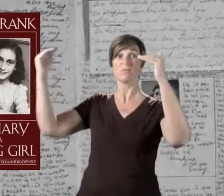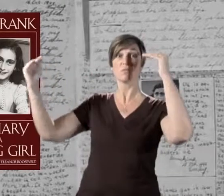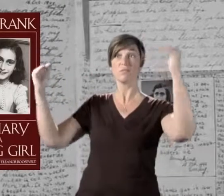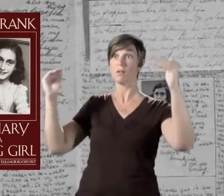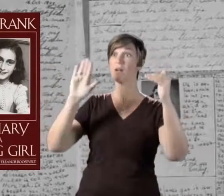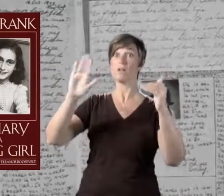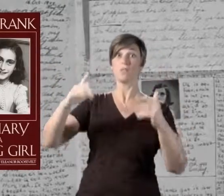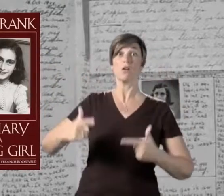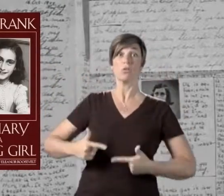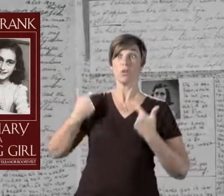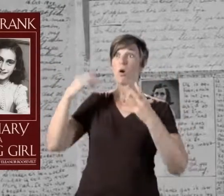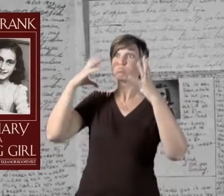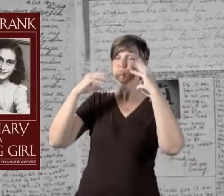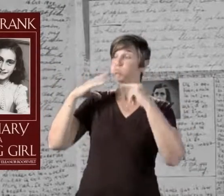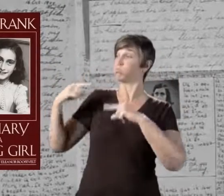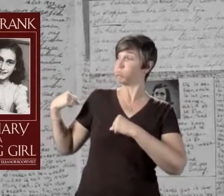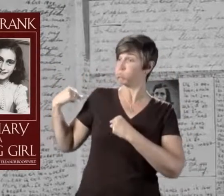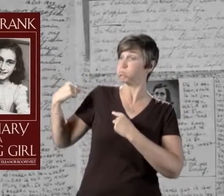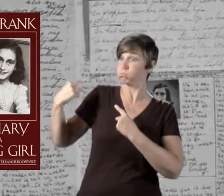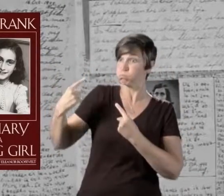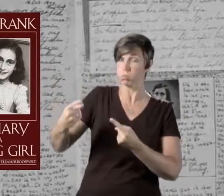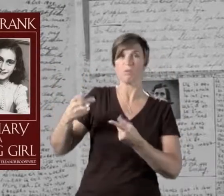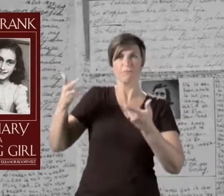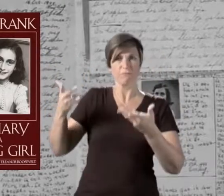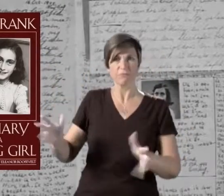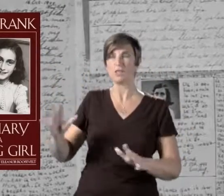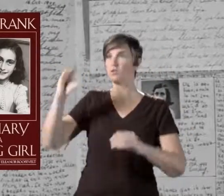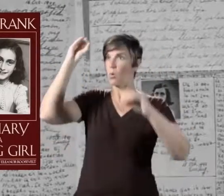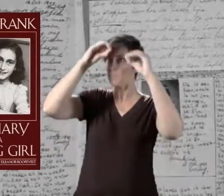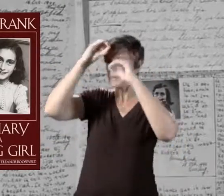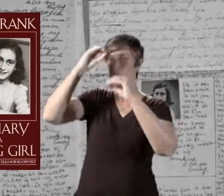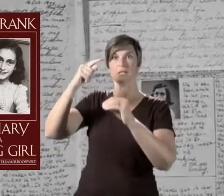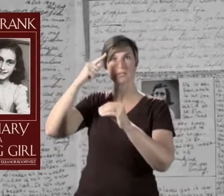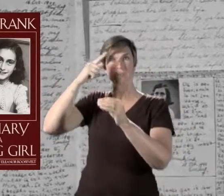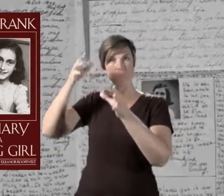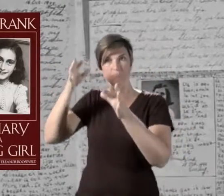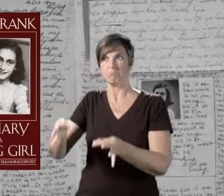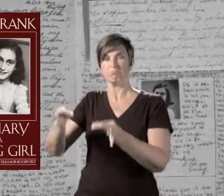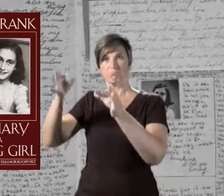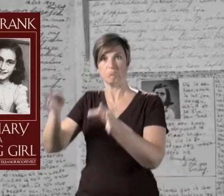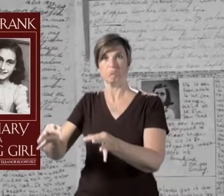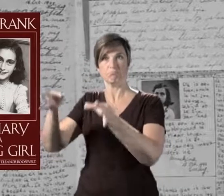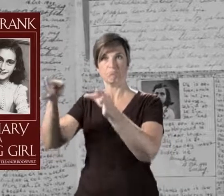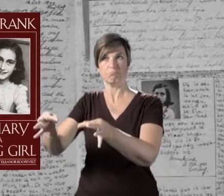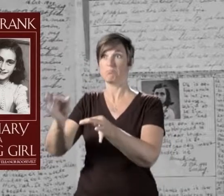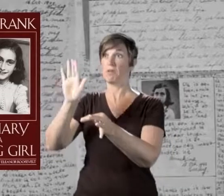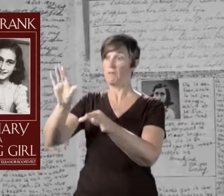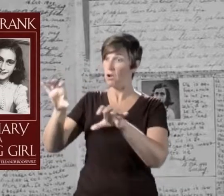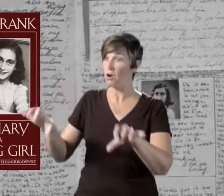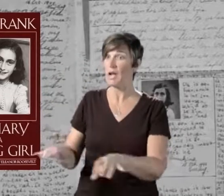Older people have formed their opinions about everything and don't waver before they act.